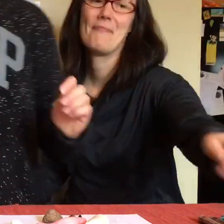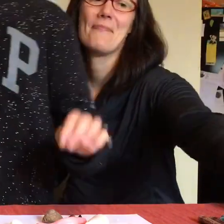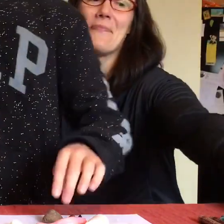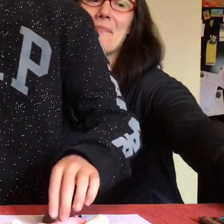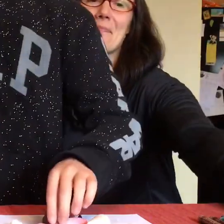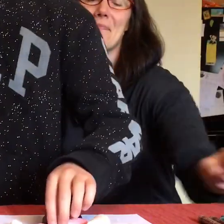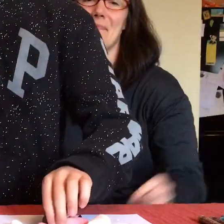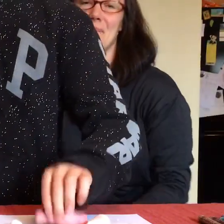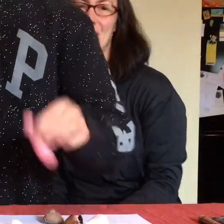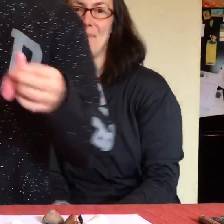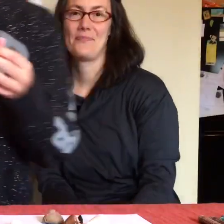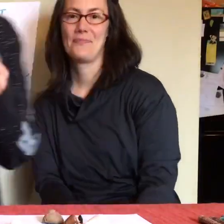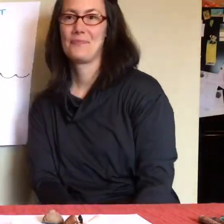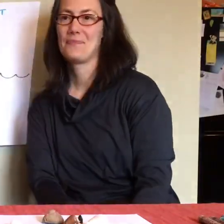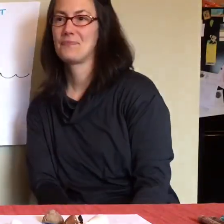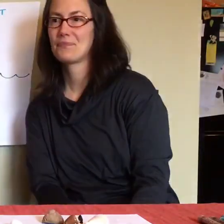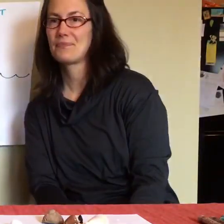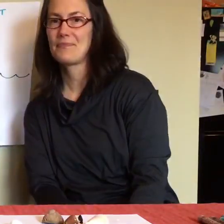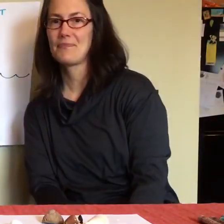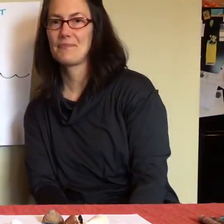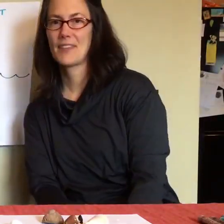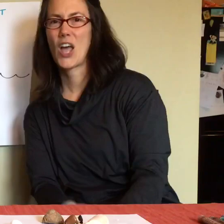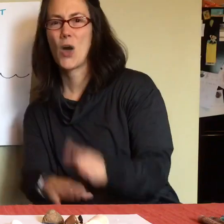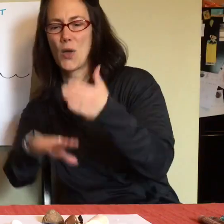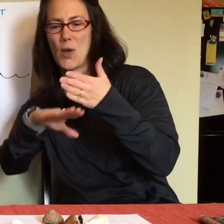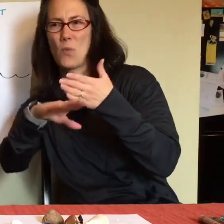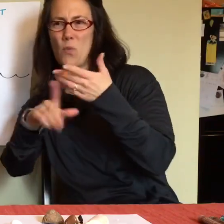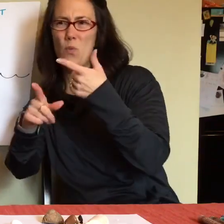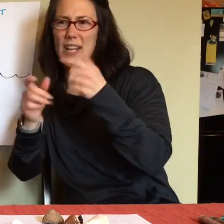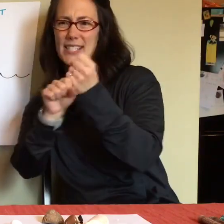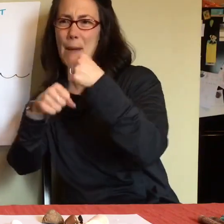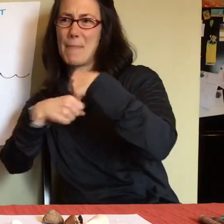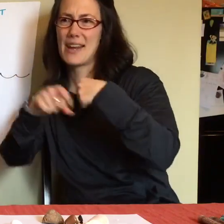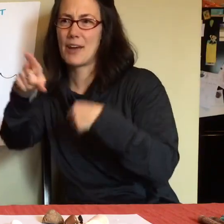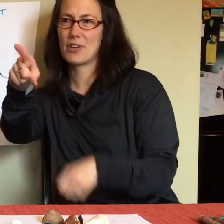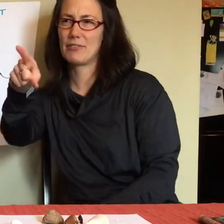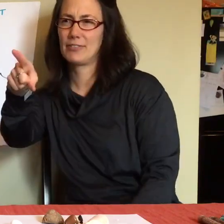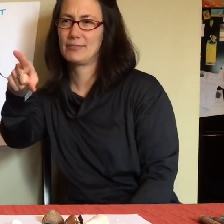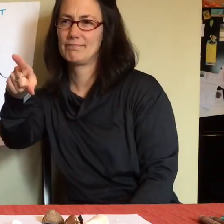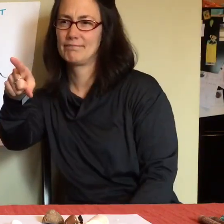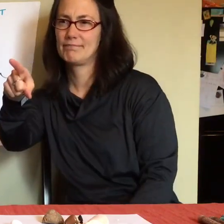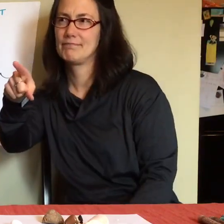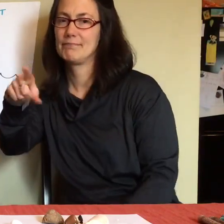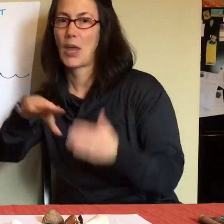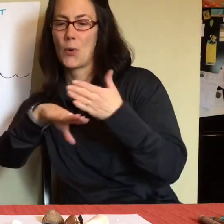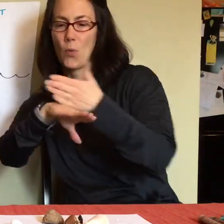I'm gonna do the bowling pin. What is that made out of? Wood.